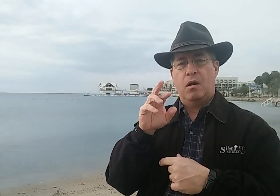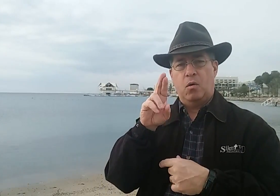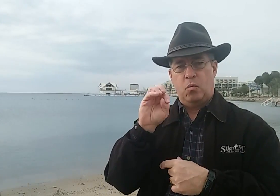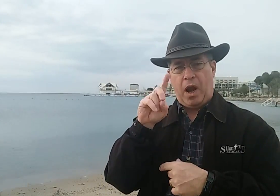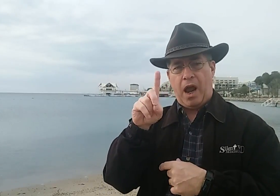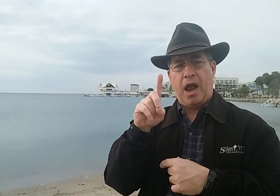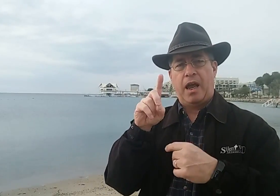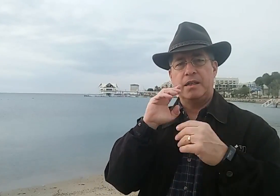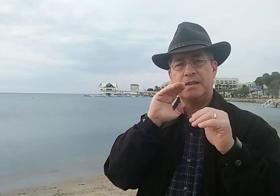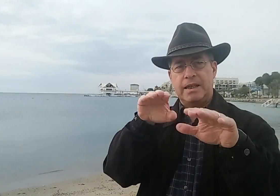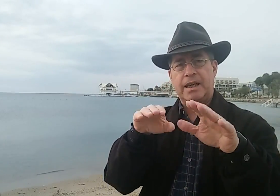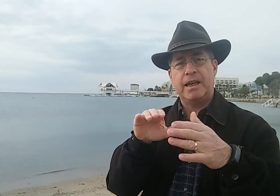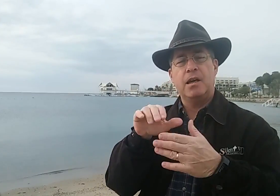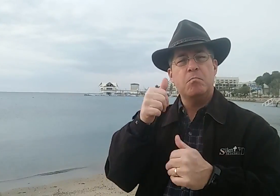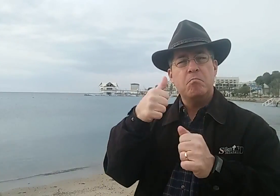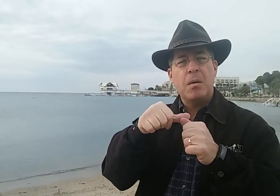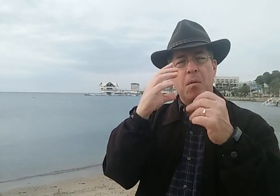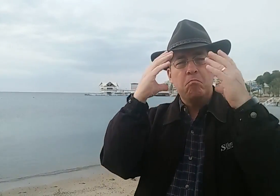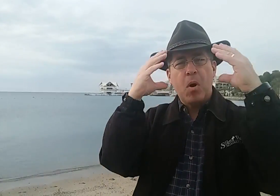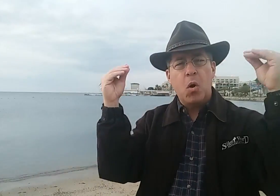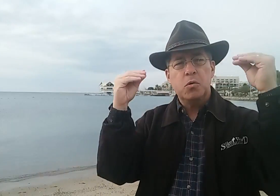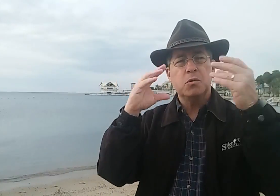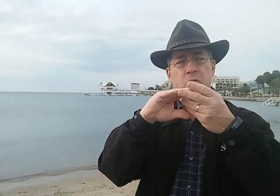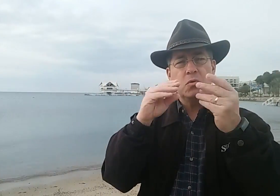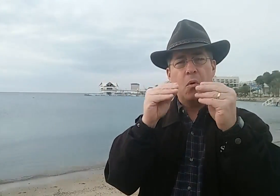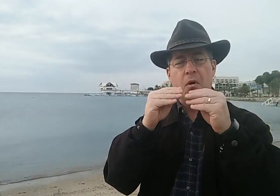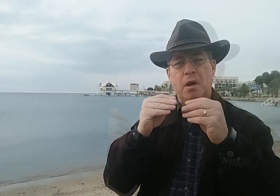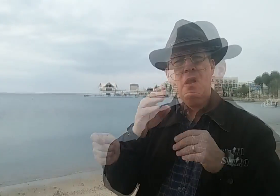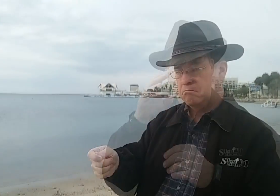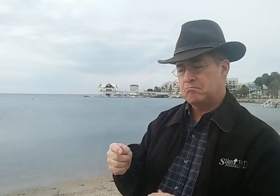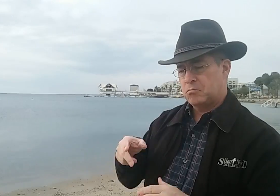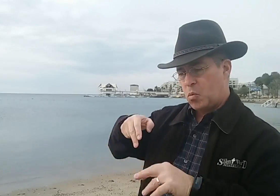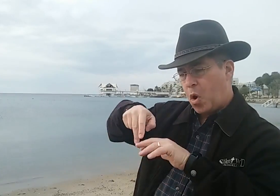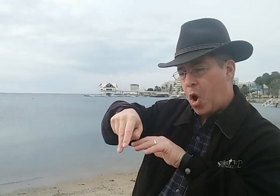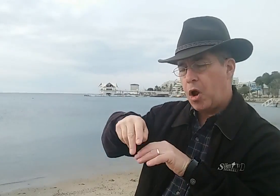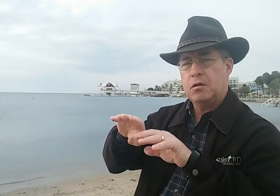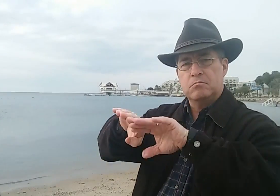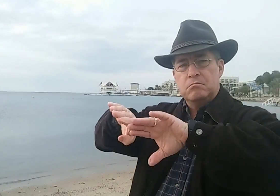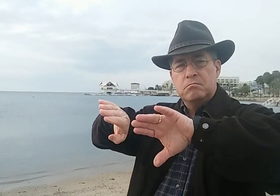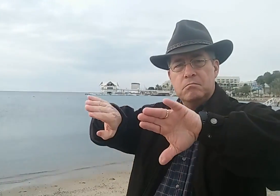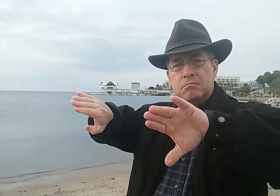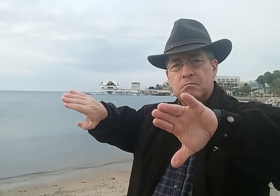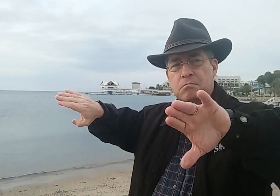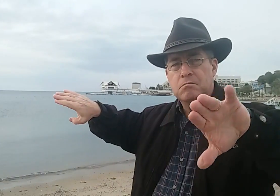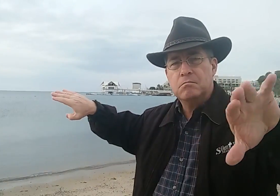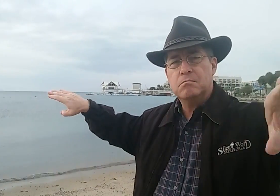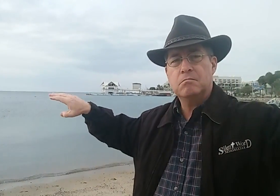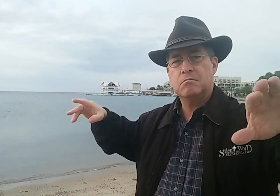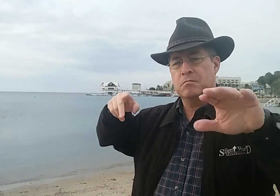This is the Red Sea. You remember the story of Moses and the water